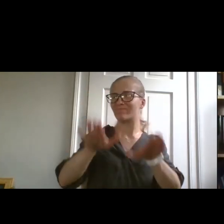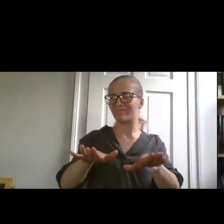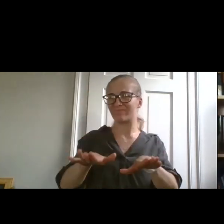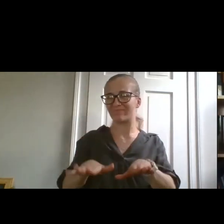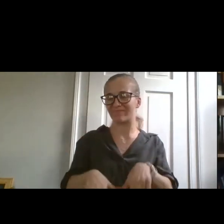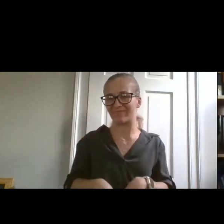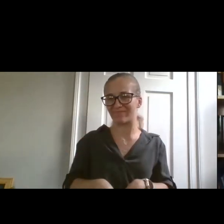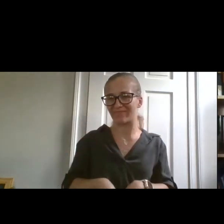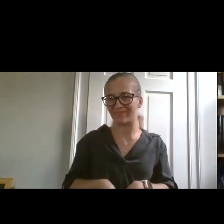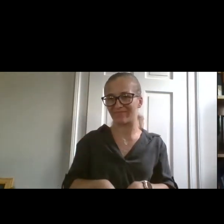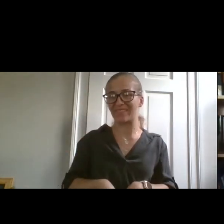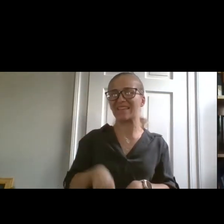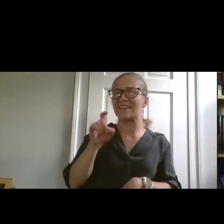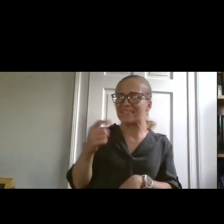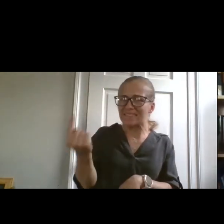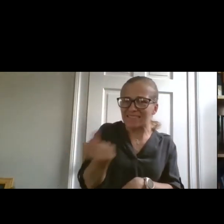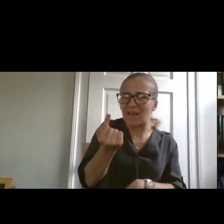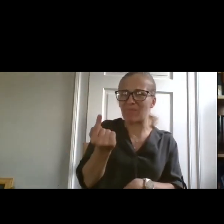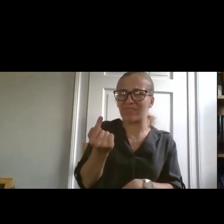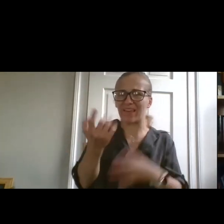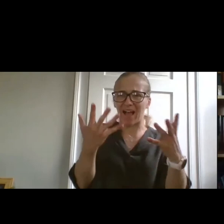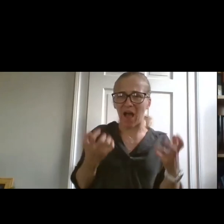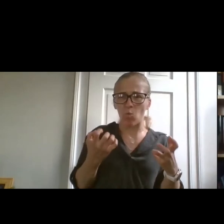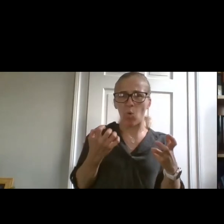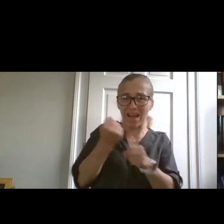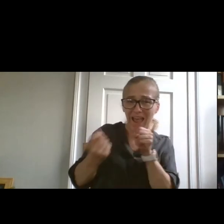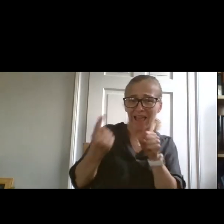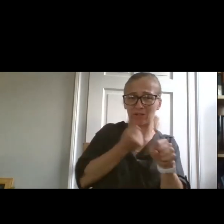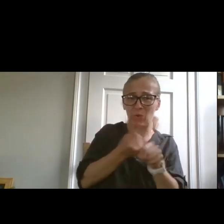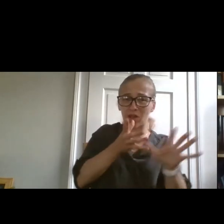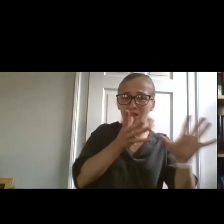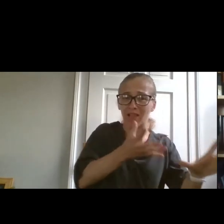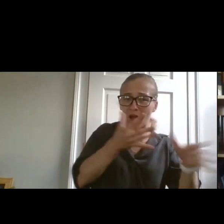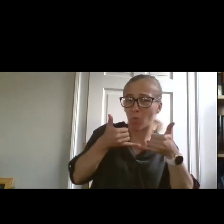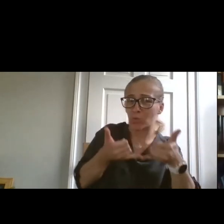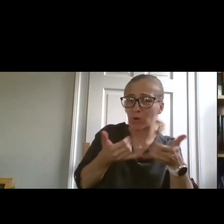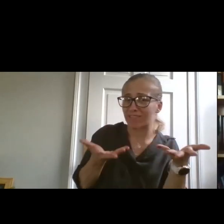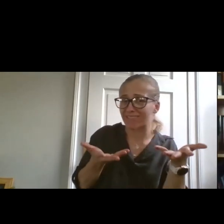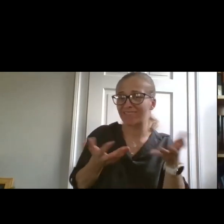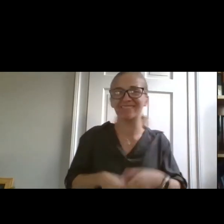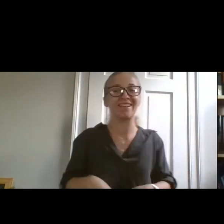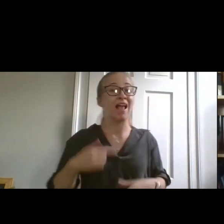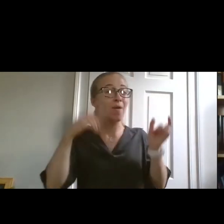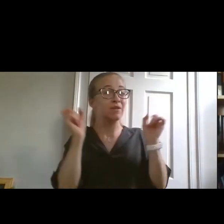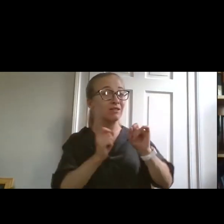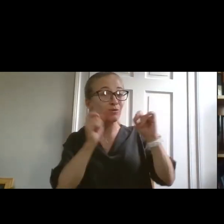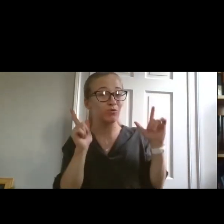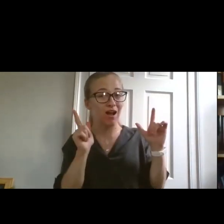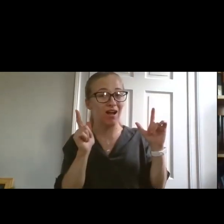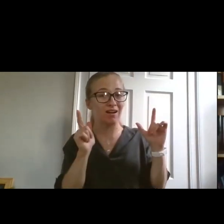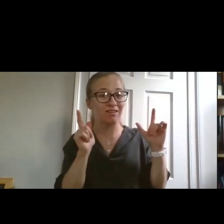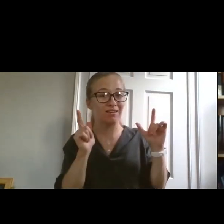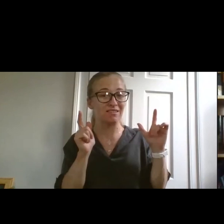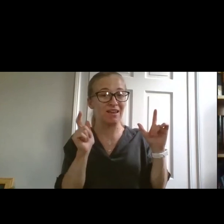to aspire to something. I want to win the annual Upchuck Award. Yes. I'm surprised that